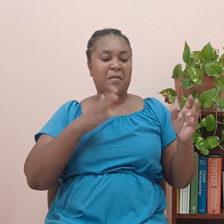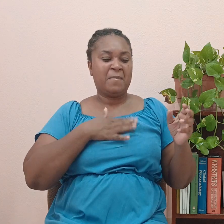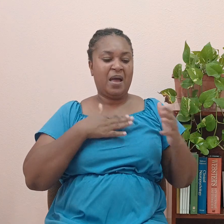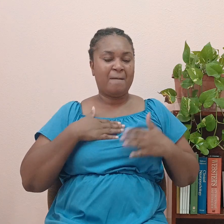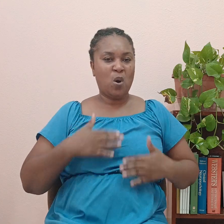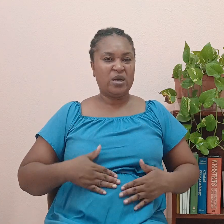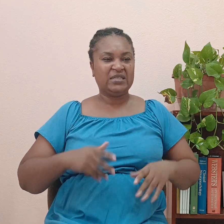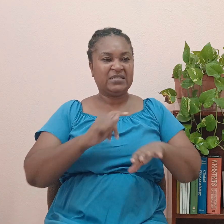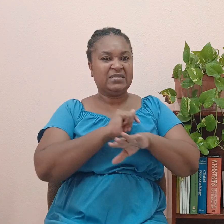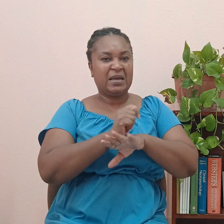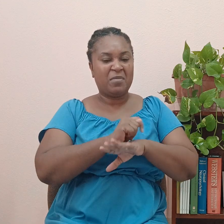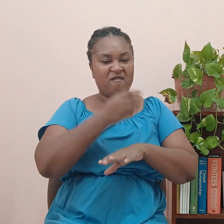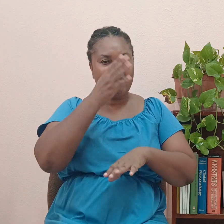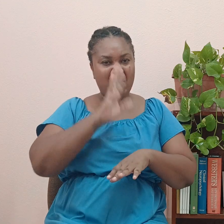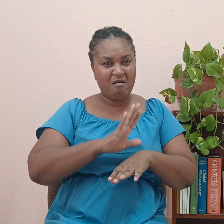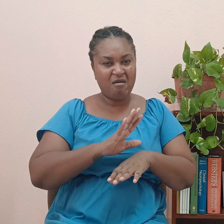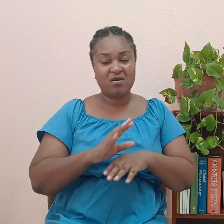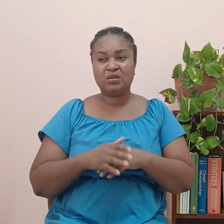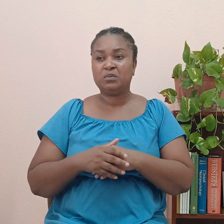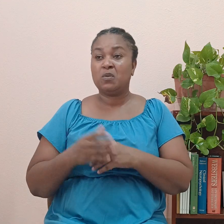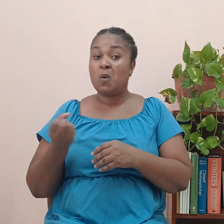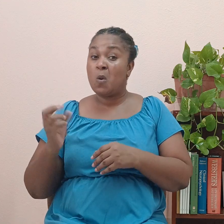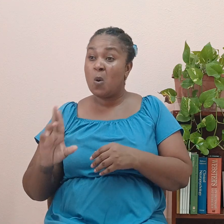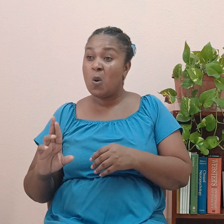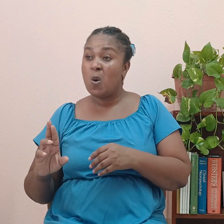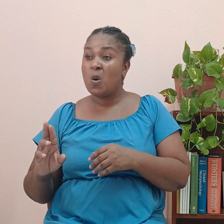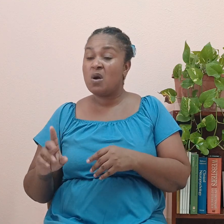and our resulting duty to care for ourselves